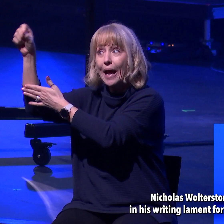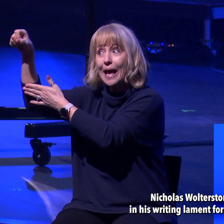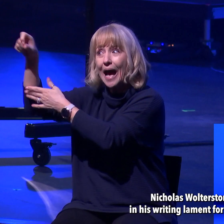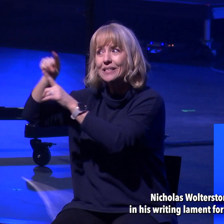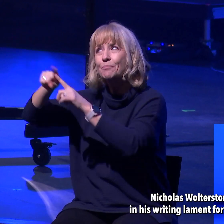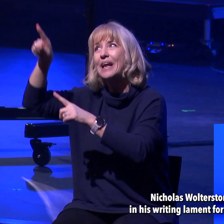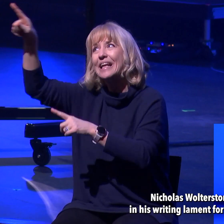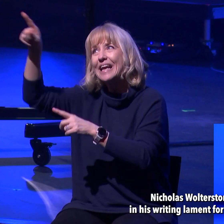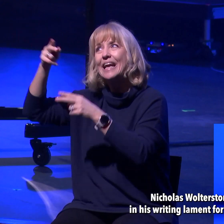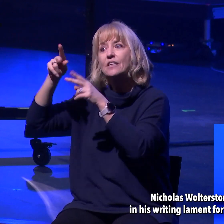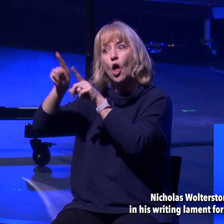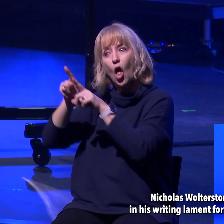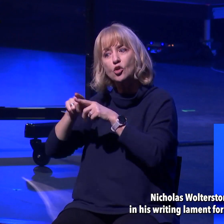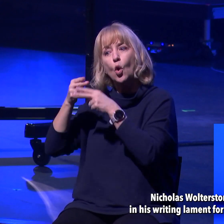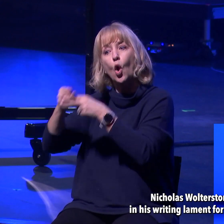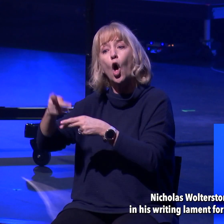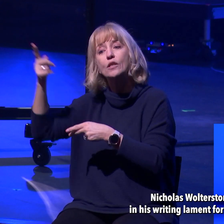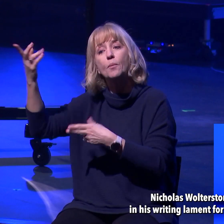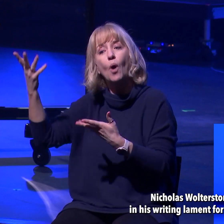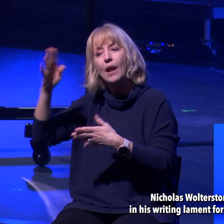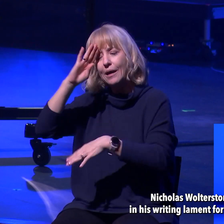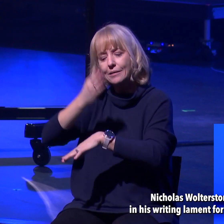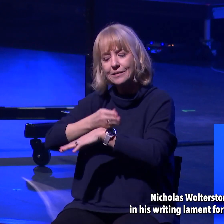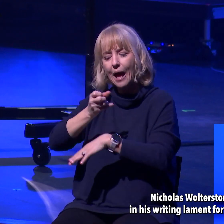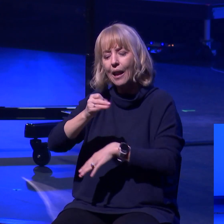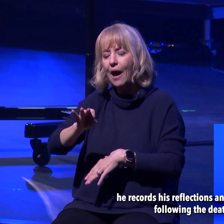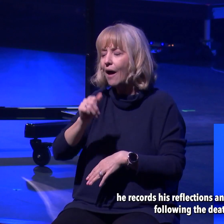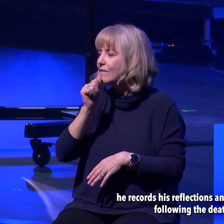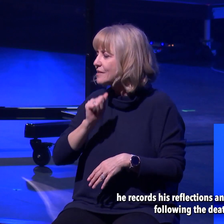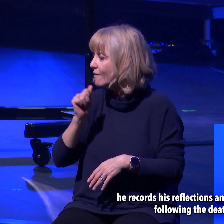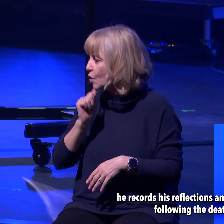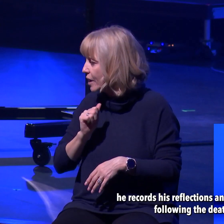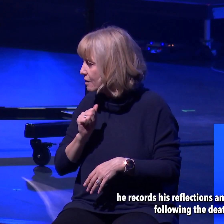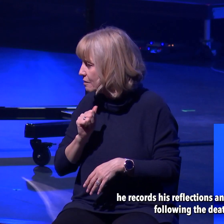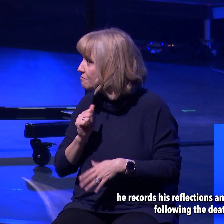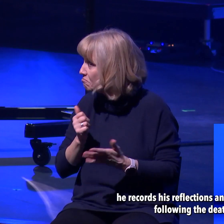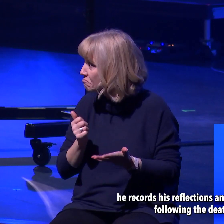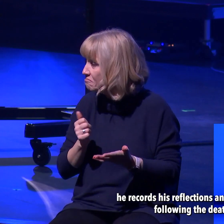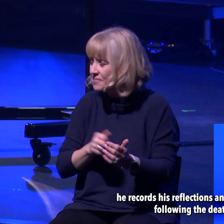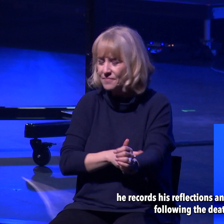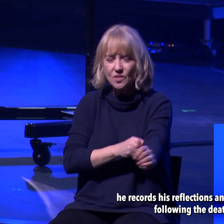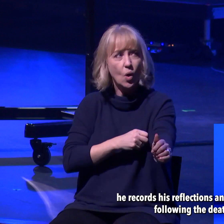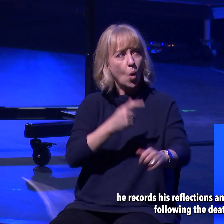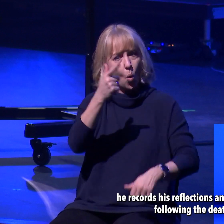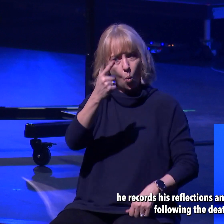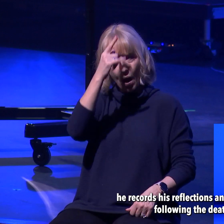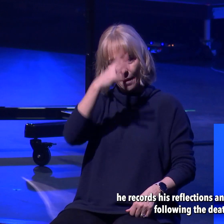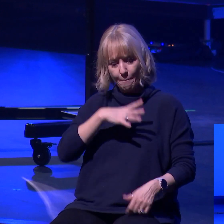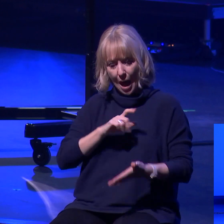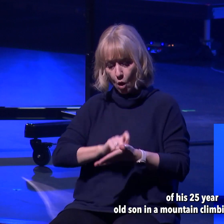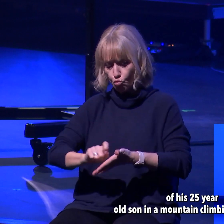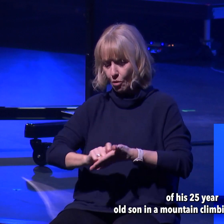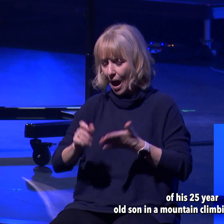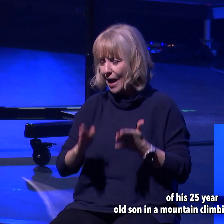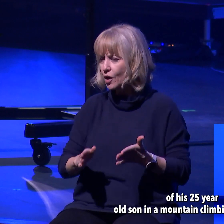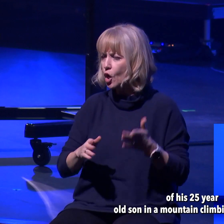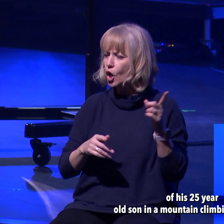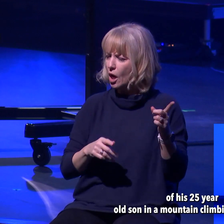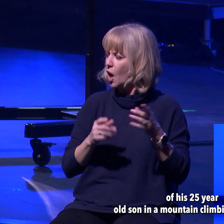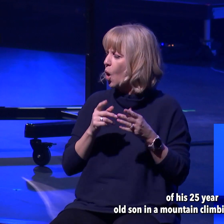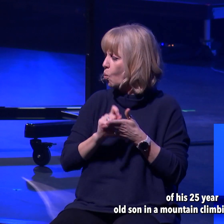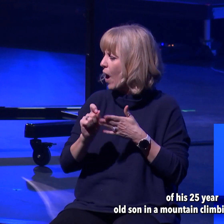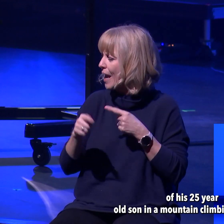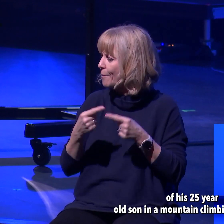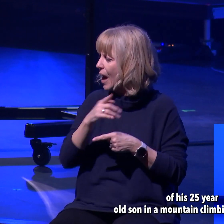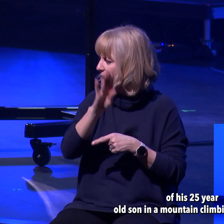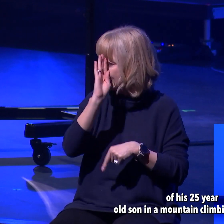Now, Nicholas Wolsterstorff, in his writing Lament for a Son, he records his reflections and struggles following the death of his 25-year-old